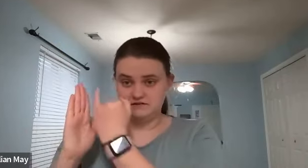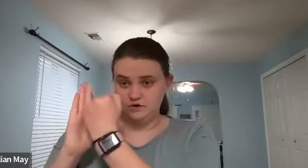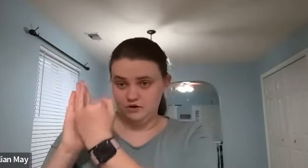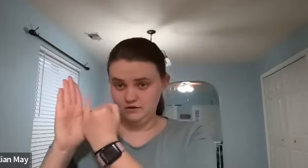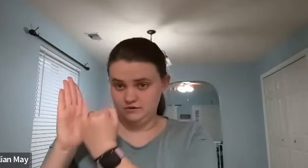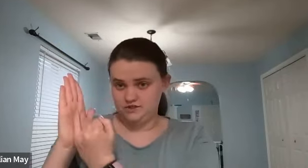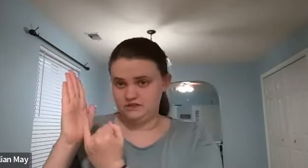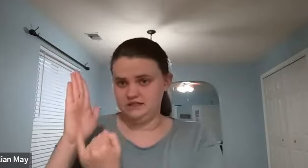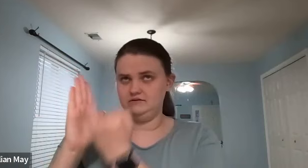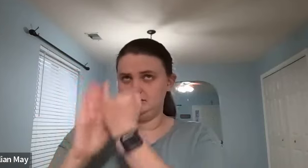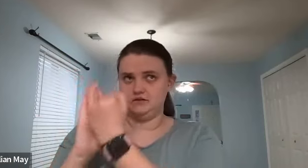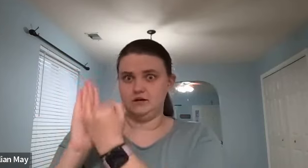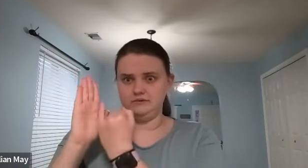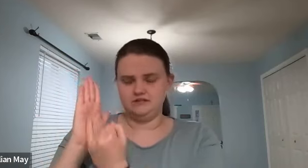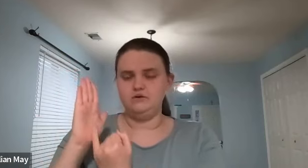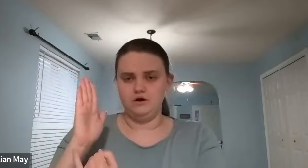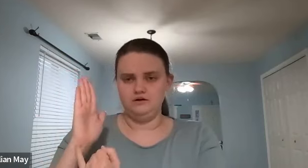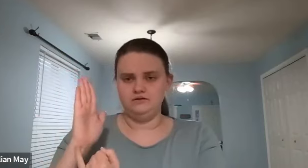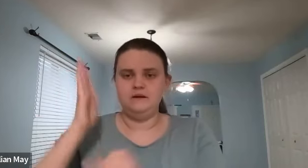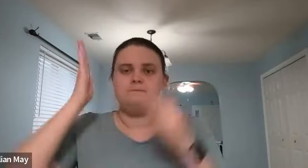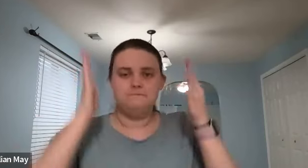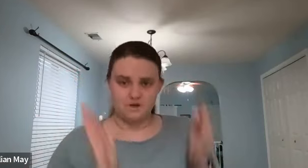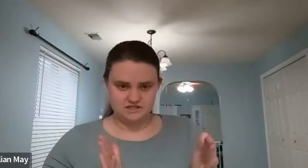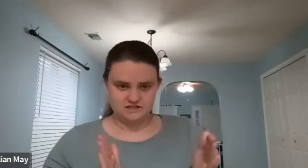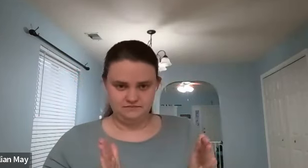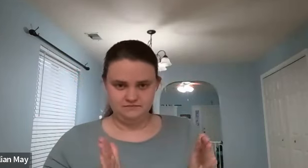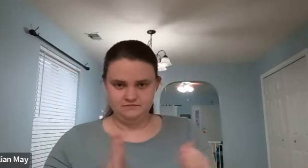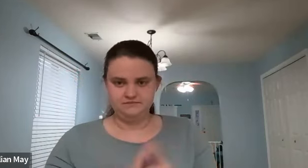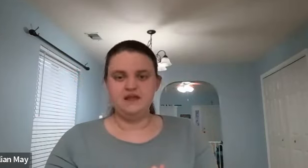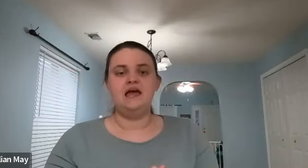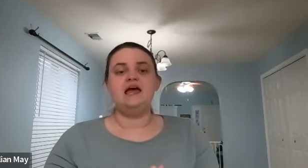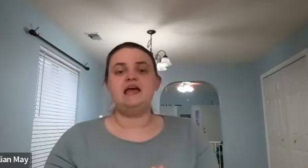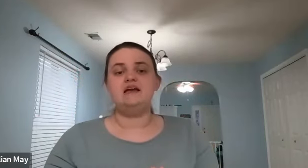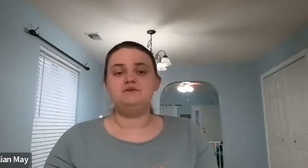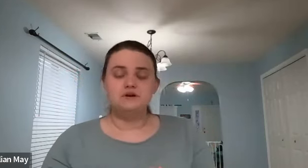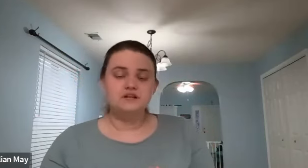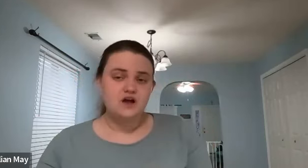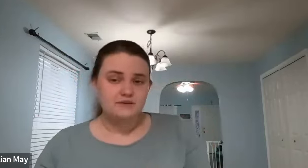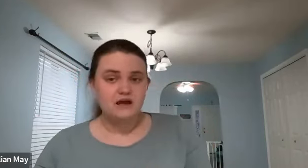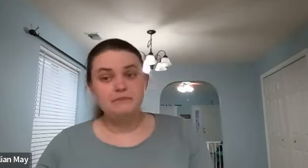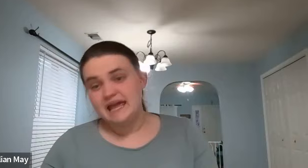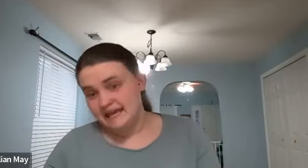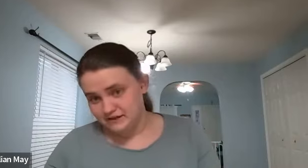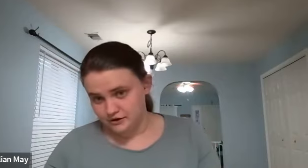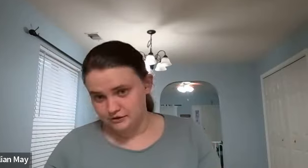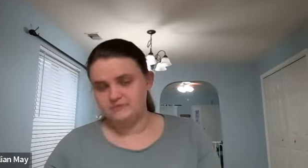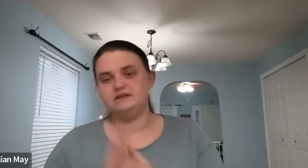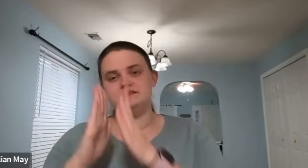for art, which we learned a couple weeks ago, art. Person. If you were going to talk about a painter, same